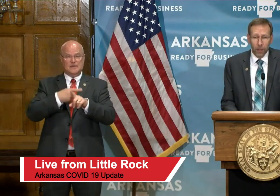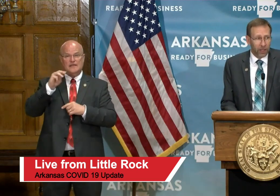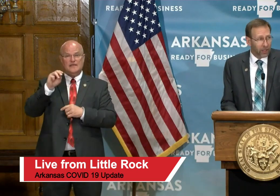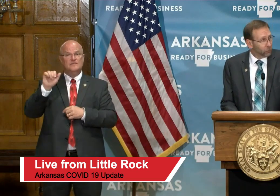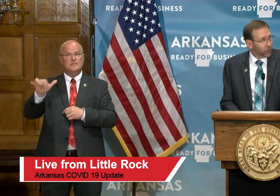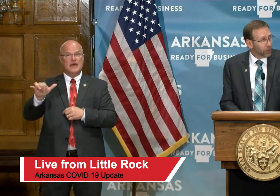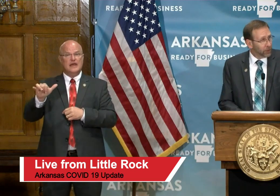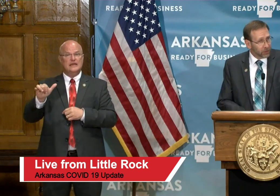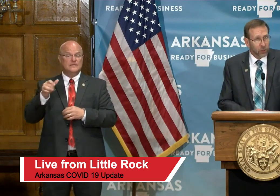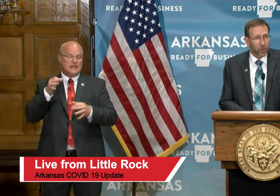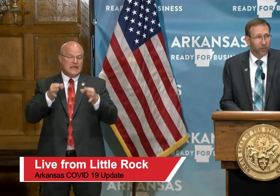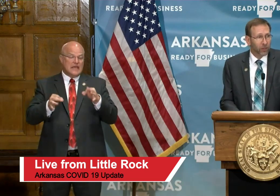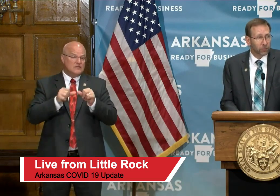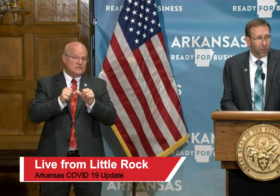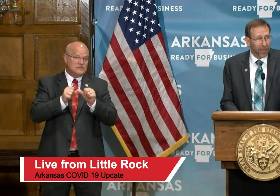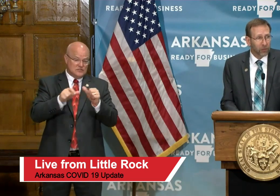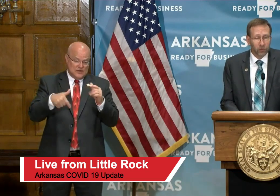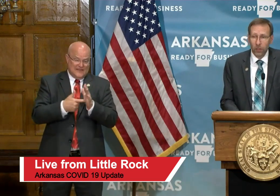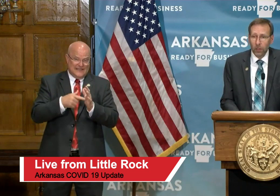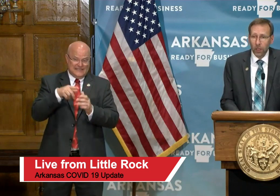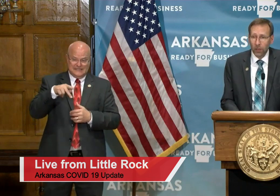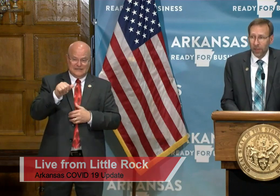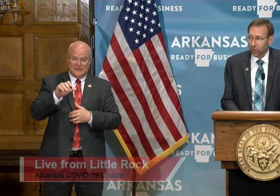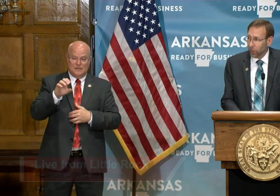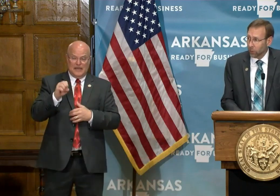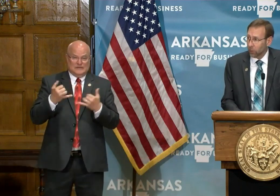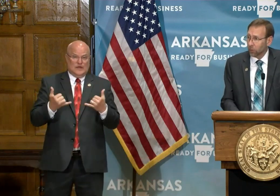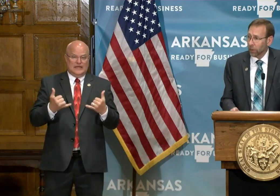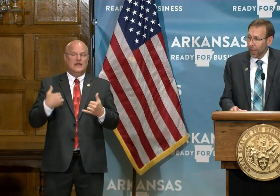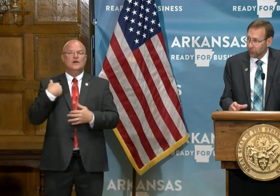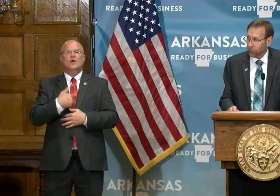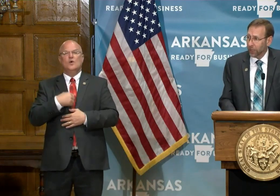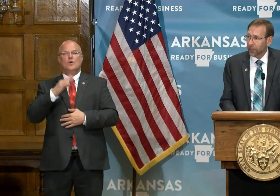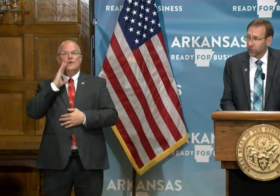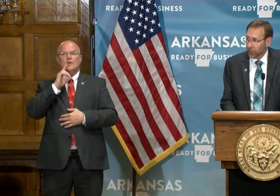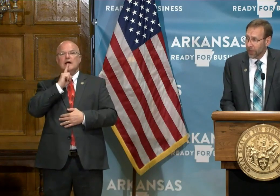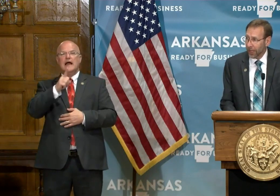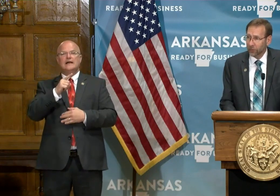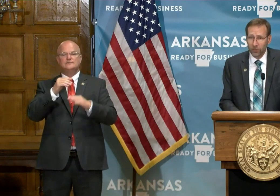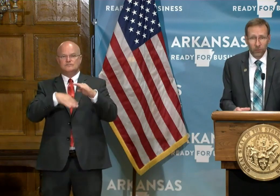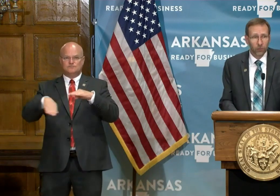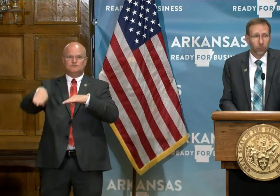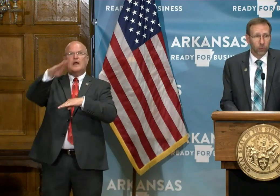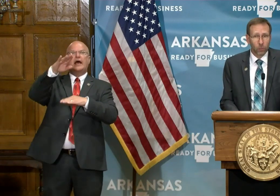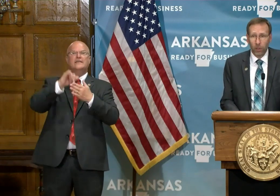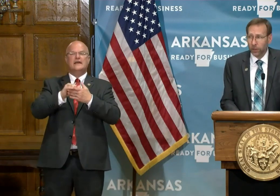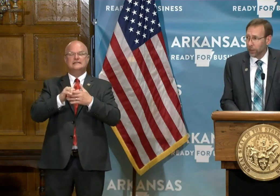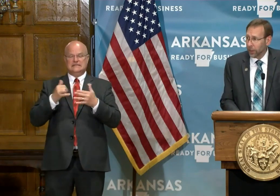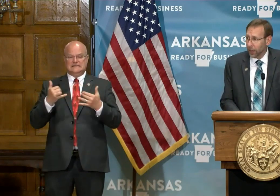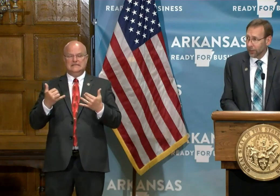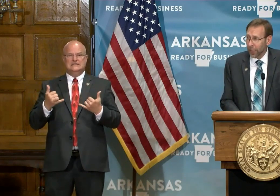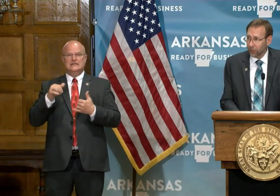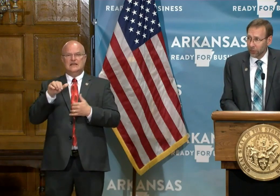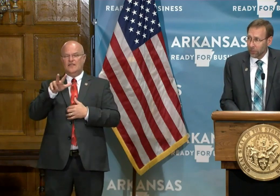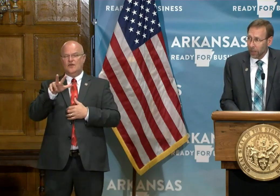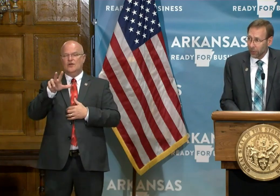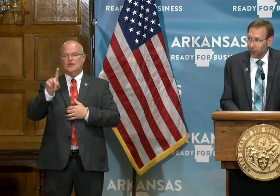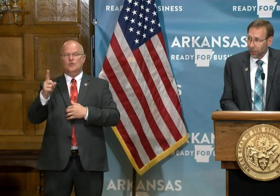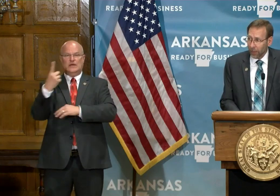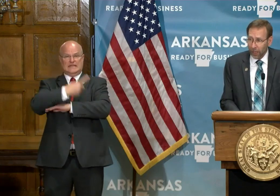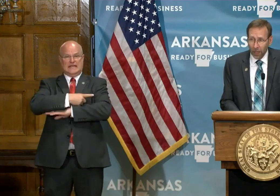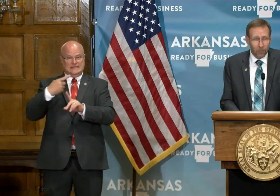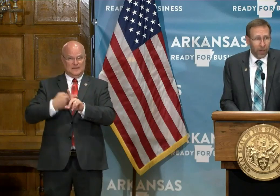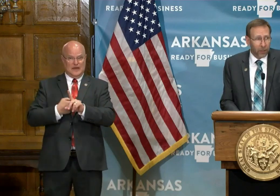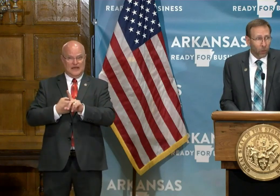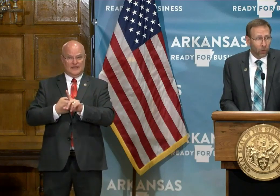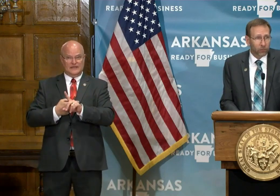month. If we continue at this pace, then we will actually exceed that, since there's 31 days in the